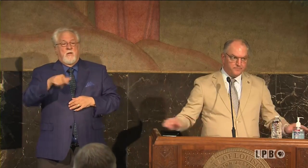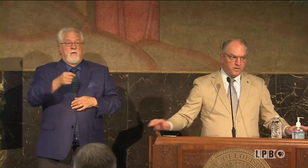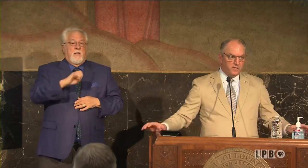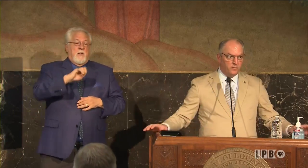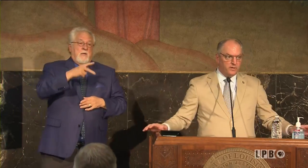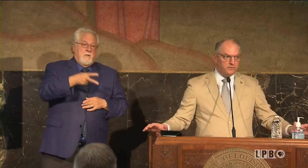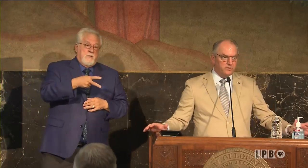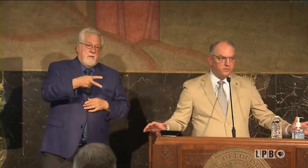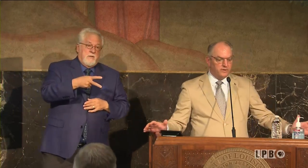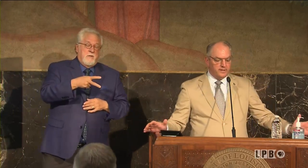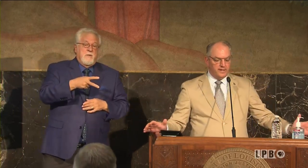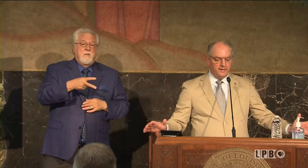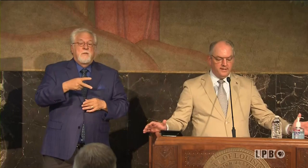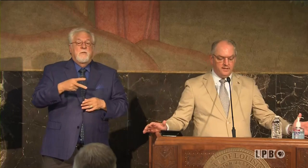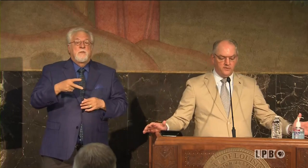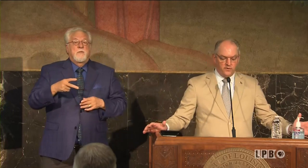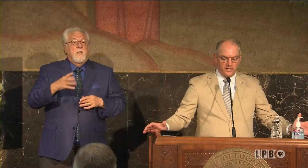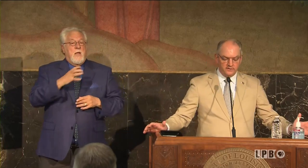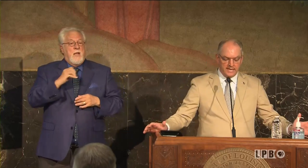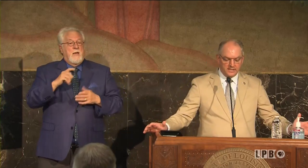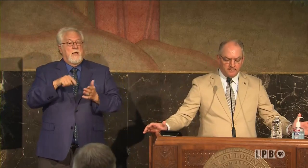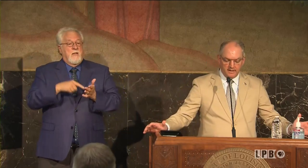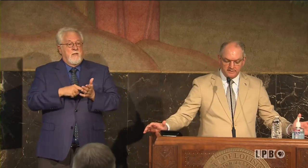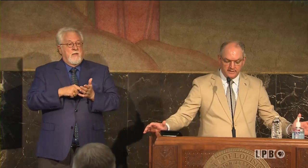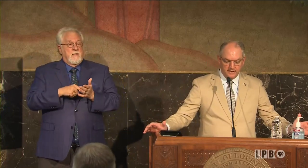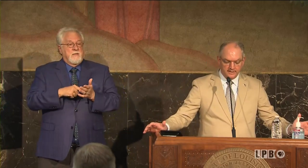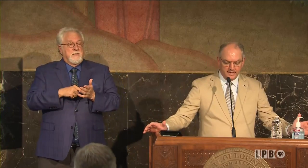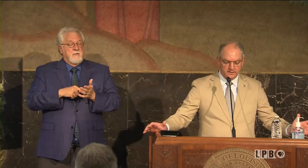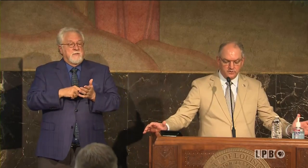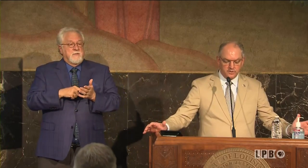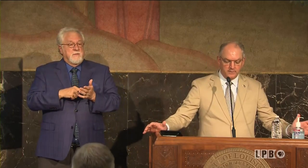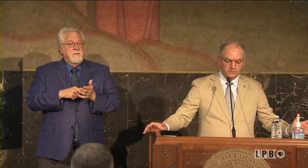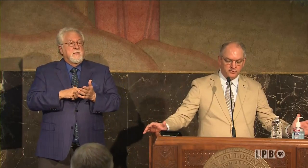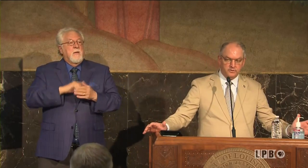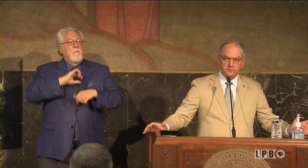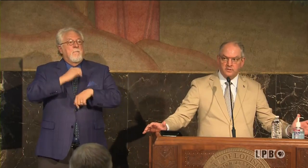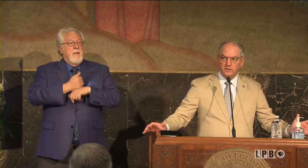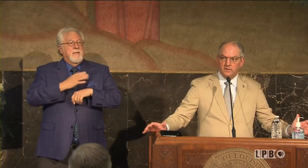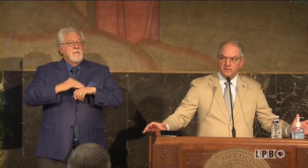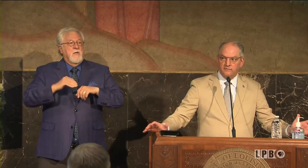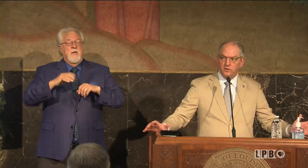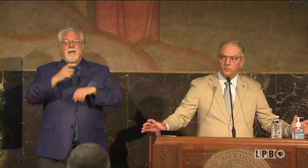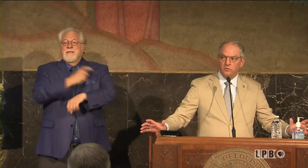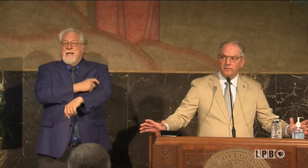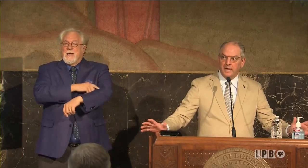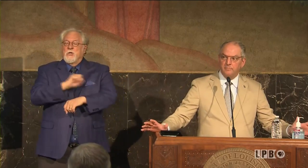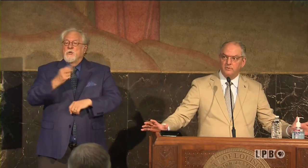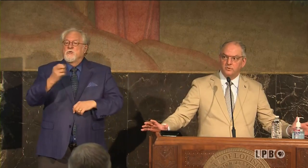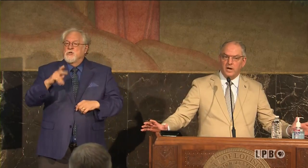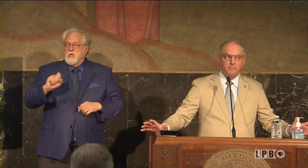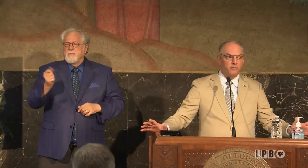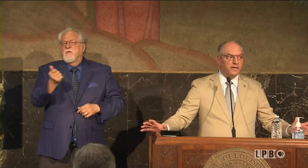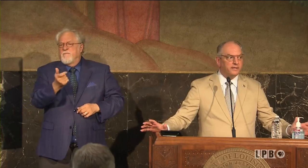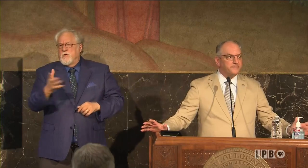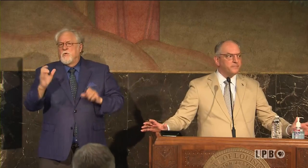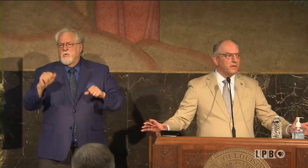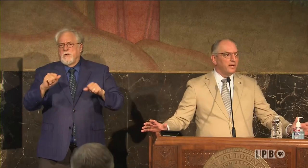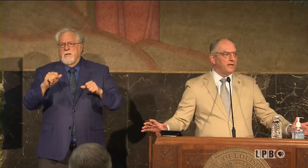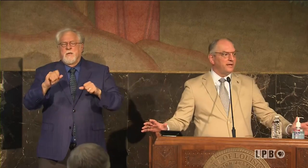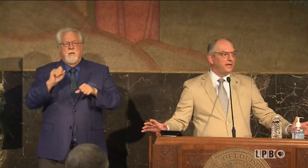2. You know, in this phase, day spas, tattoo shops, and just a few will be able to